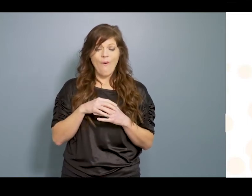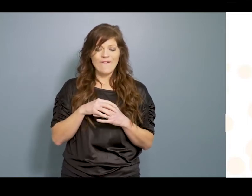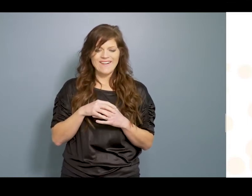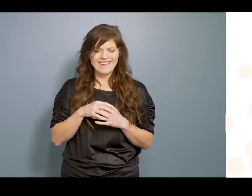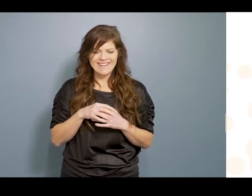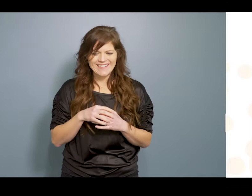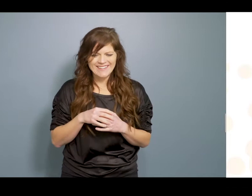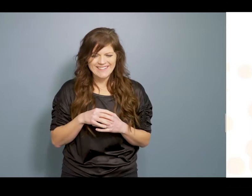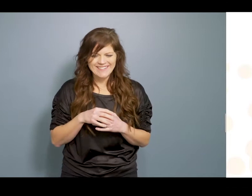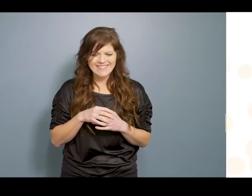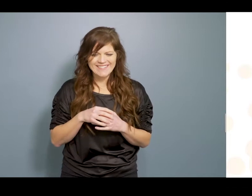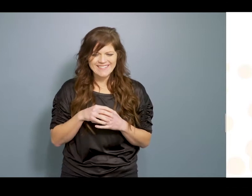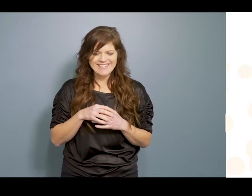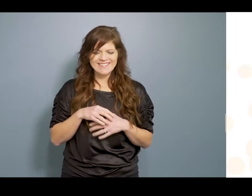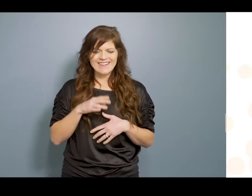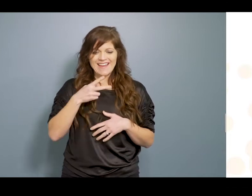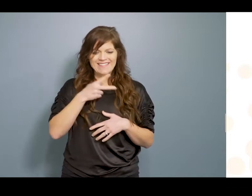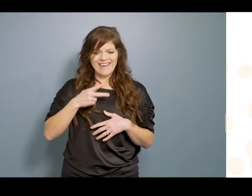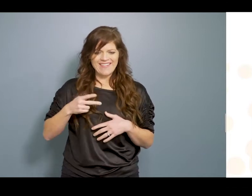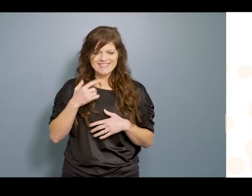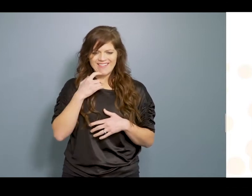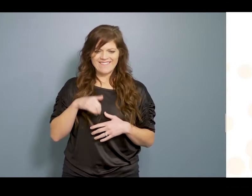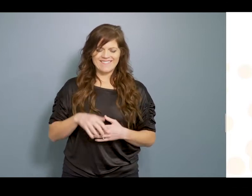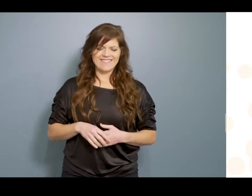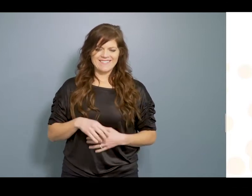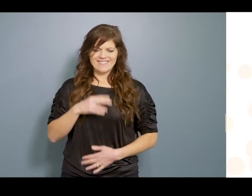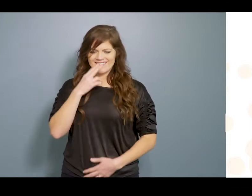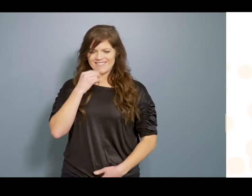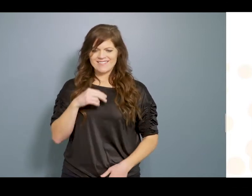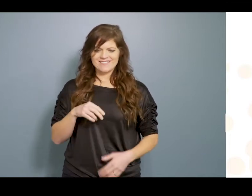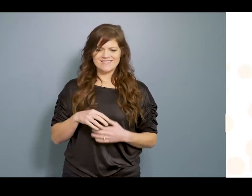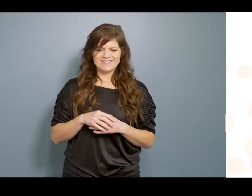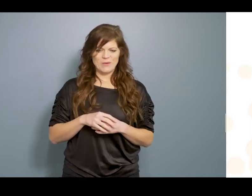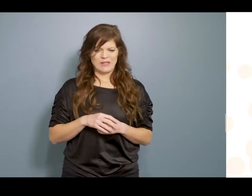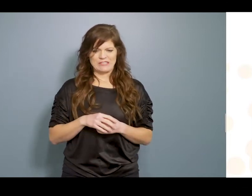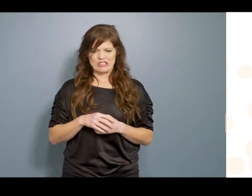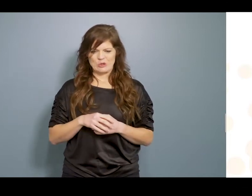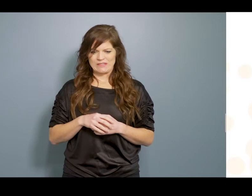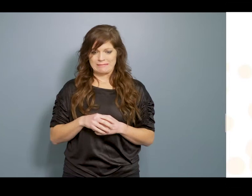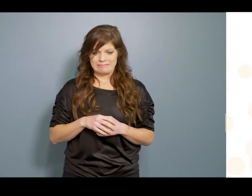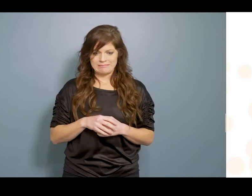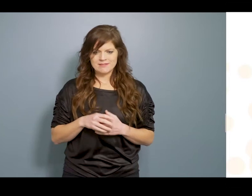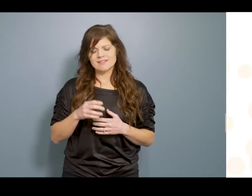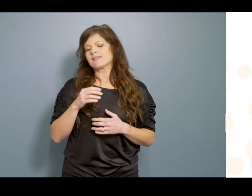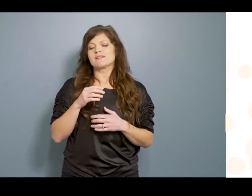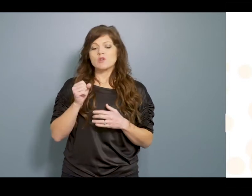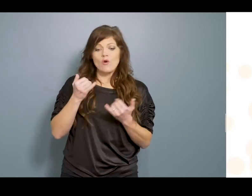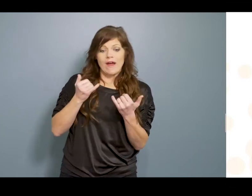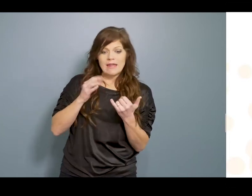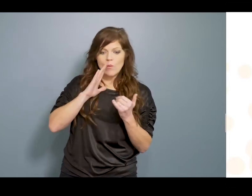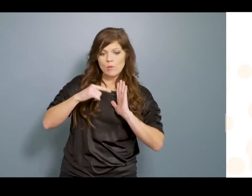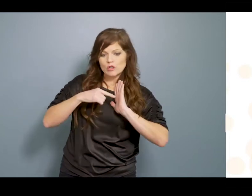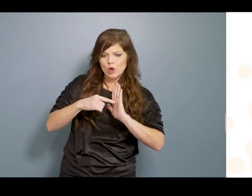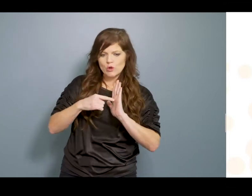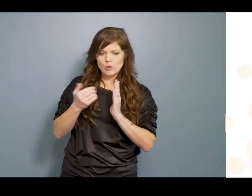to our students, and we'd like to just give you a little video peek as to what the new brand